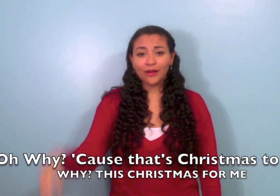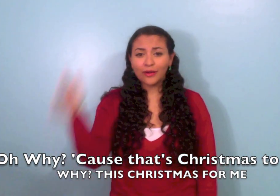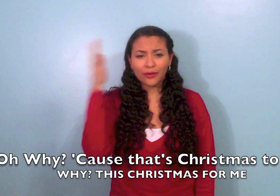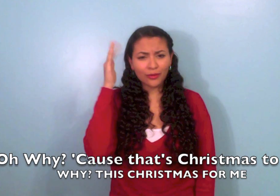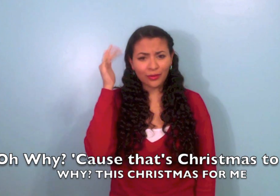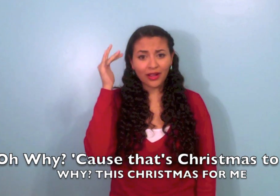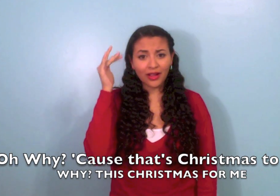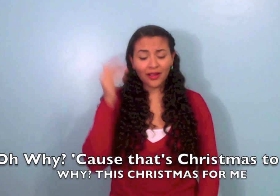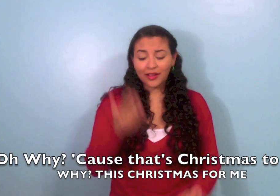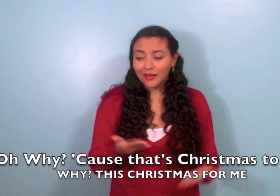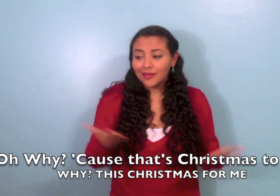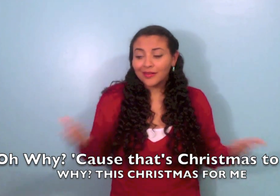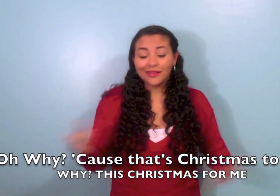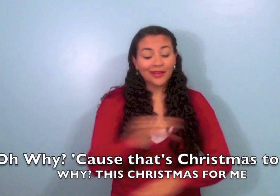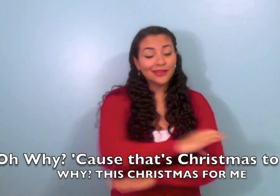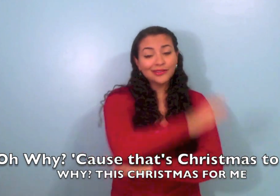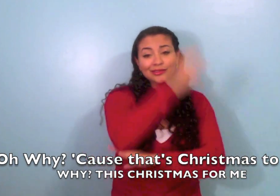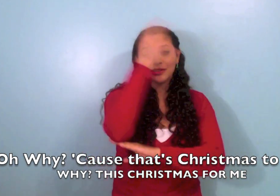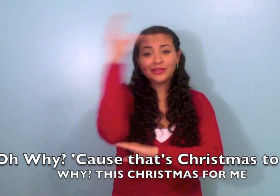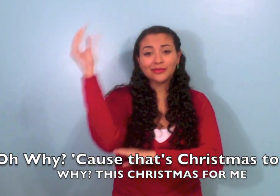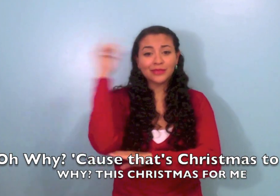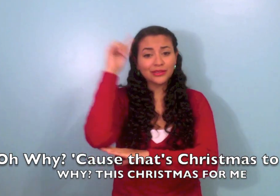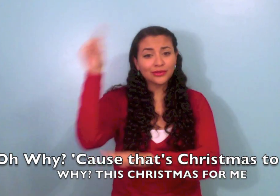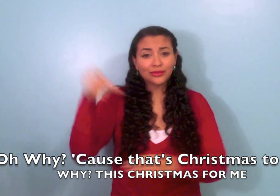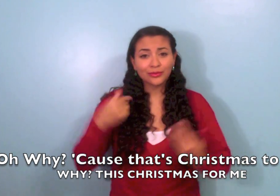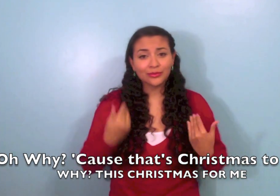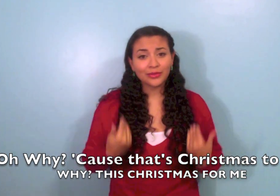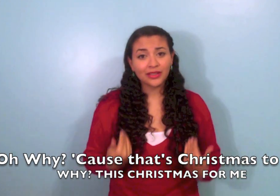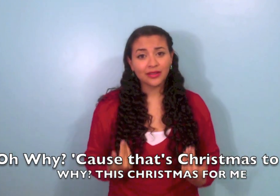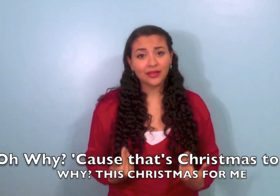Oh, why? 'Cause that's Christmas to me.